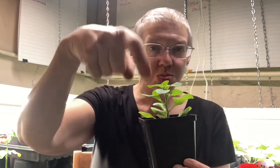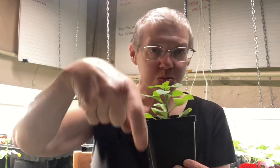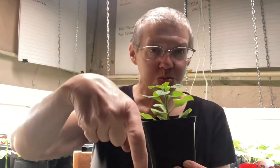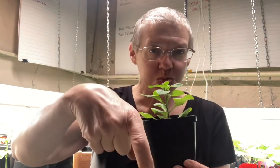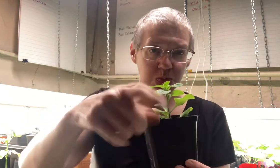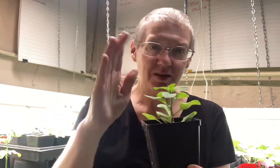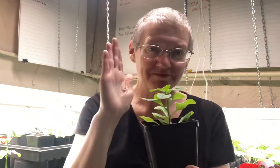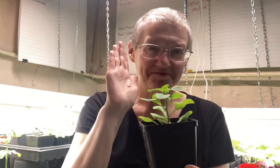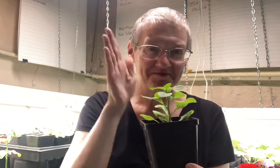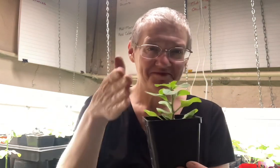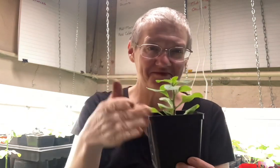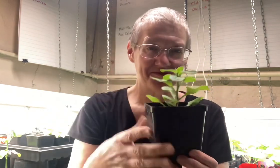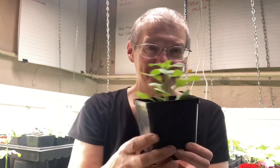it'll flop over.